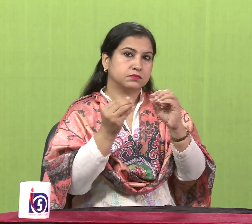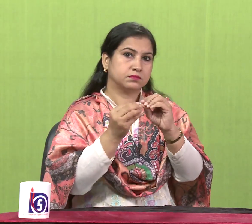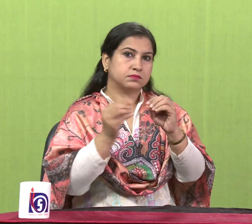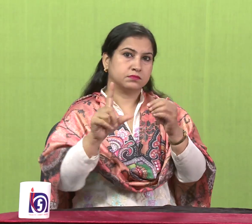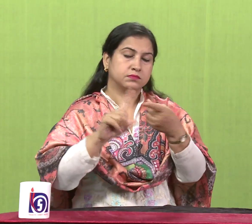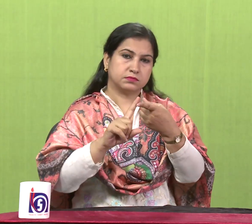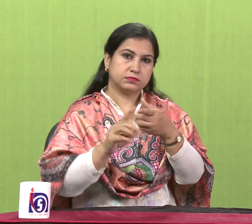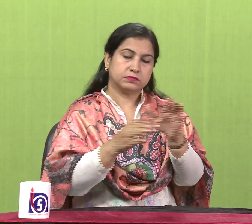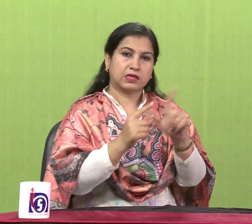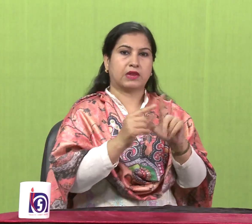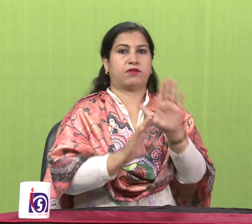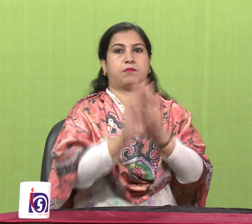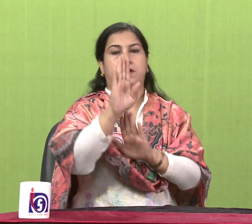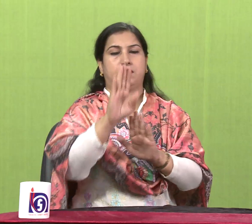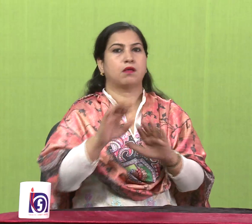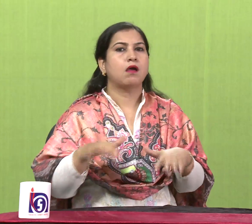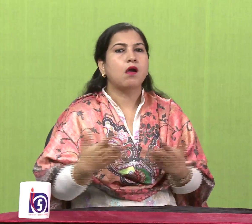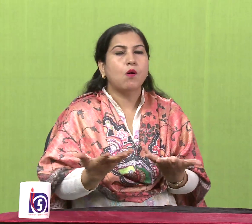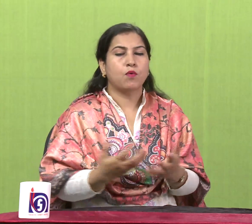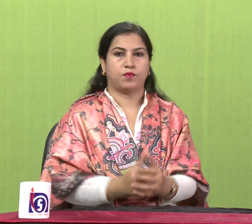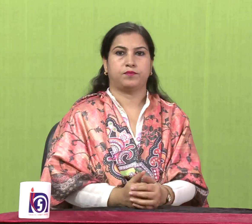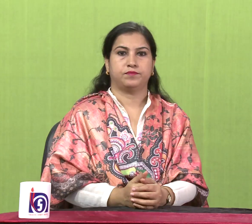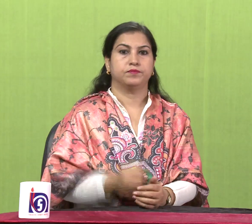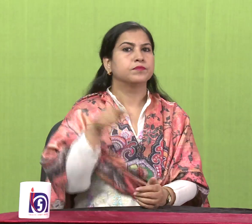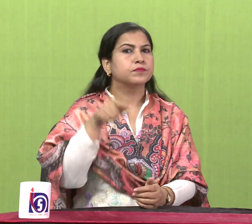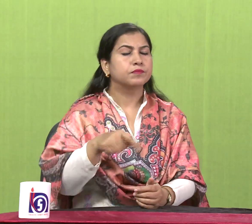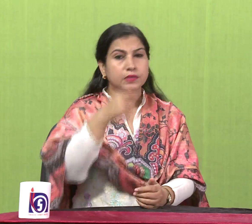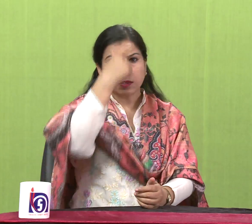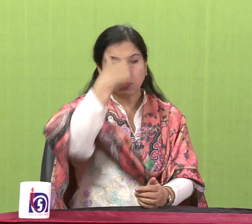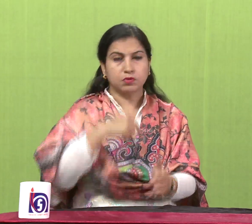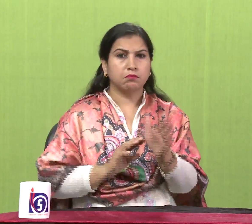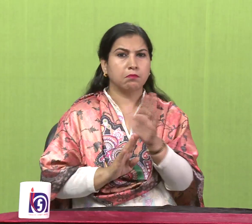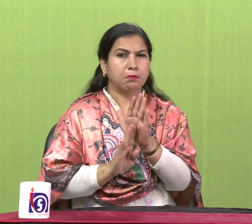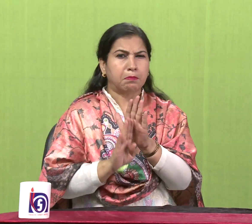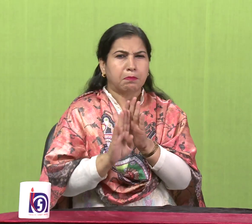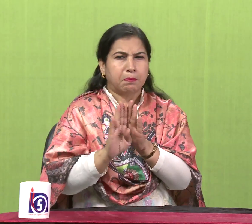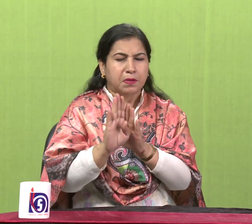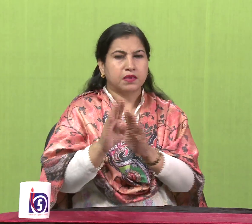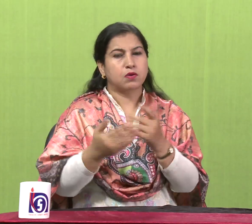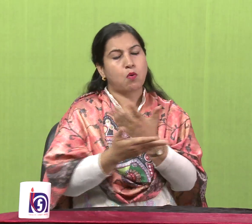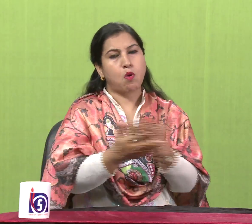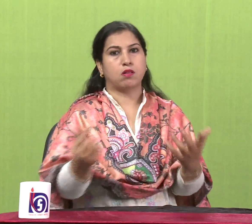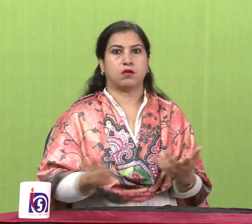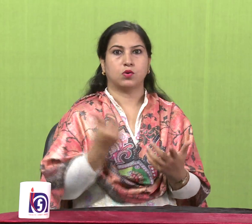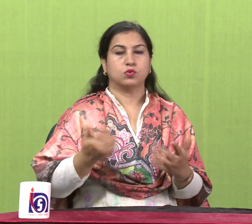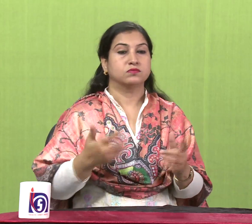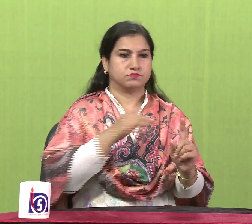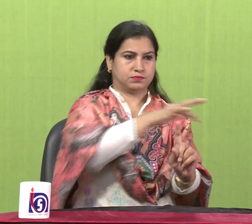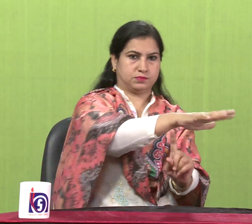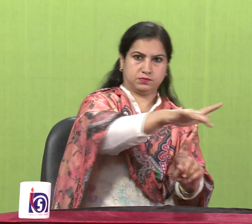In order to make progress, human beings have overused the social,